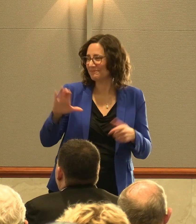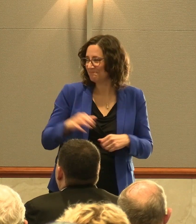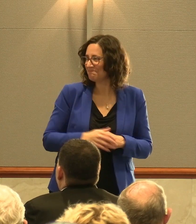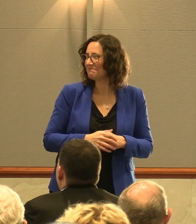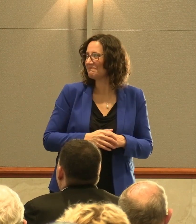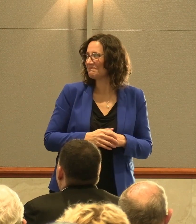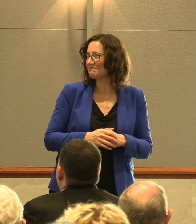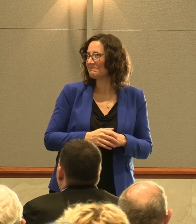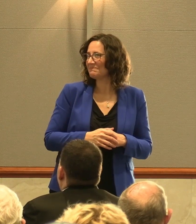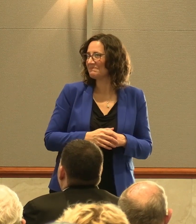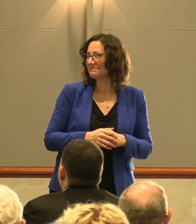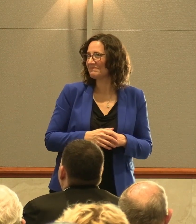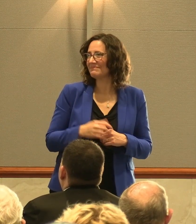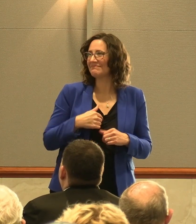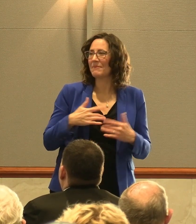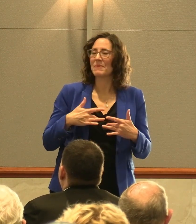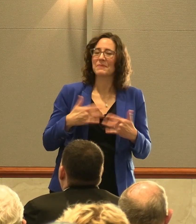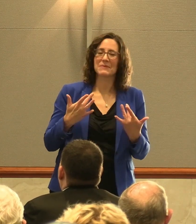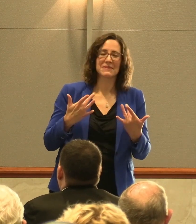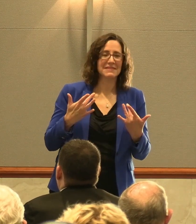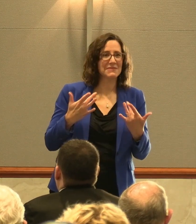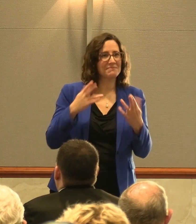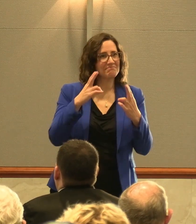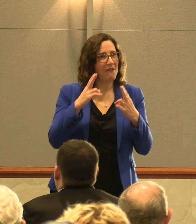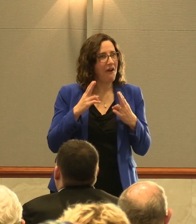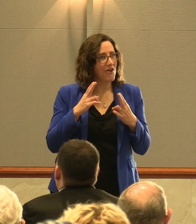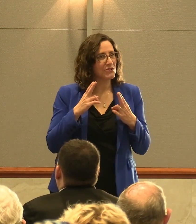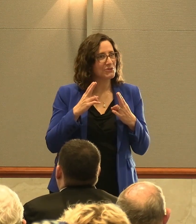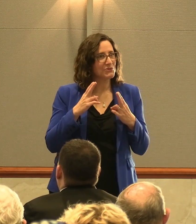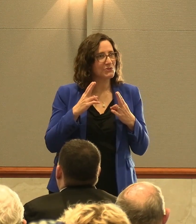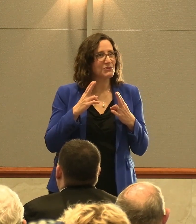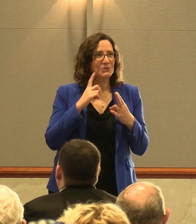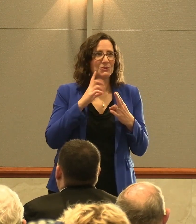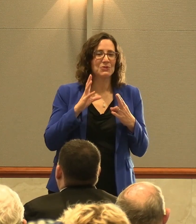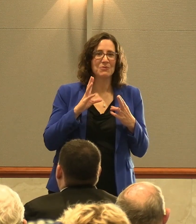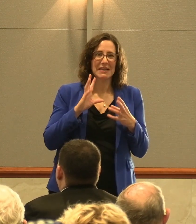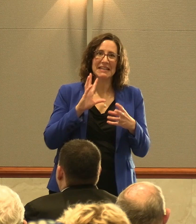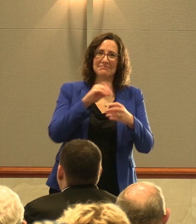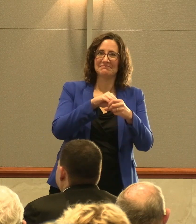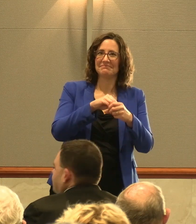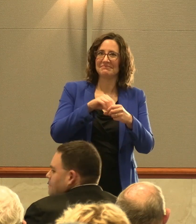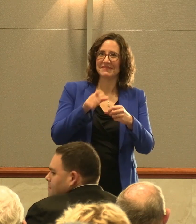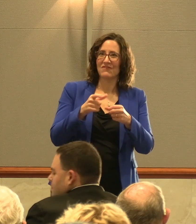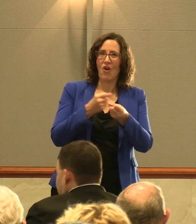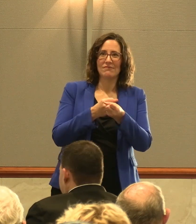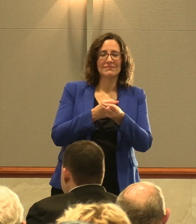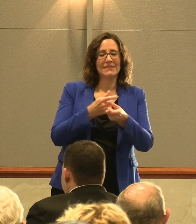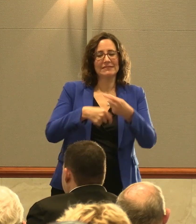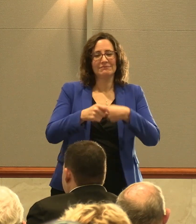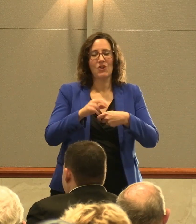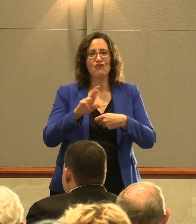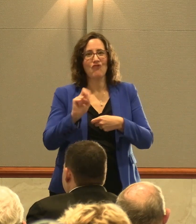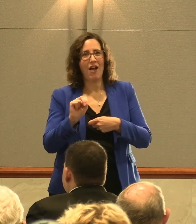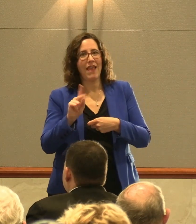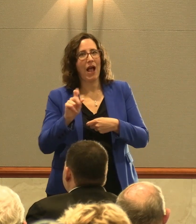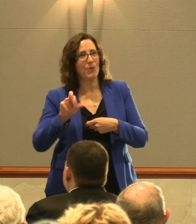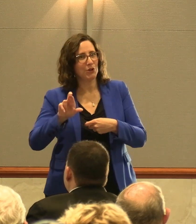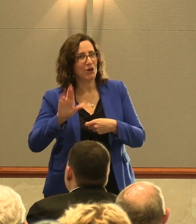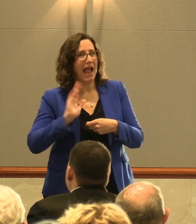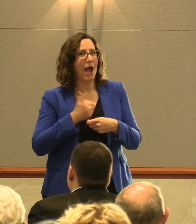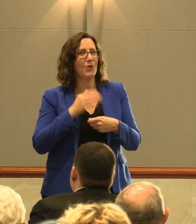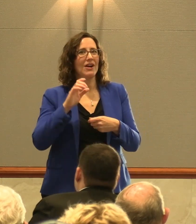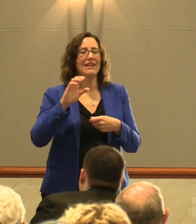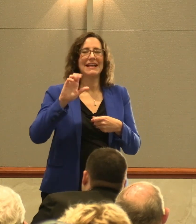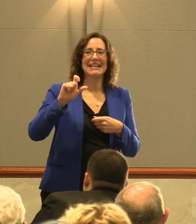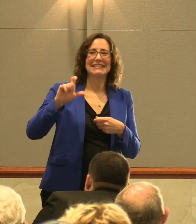JCRC, and I am pleased and honored to be filling in tonight for the indomitable Ron Halber, our